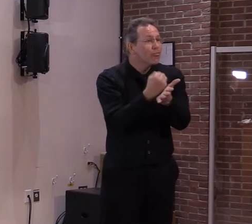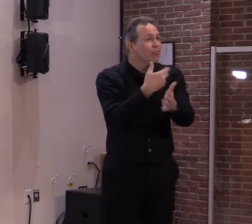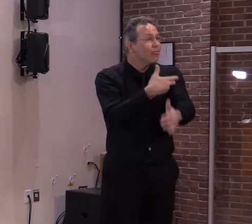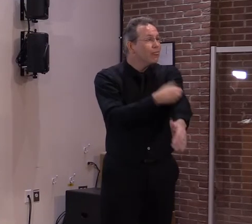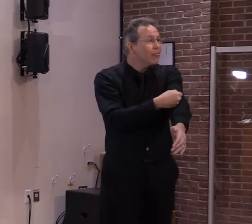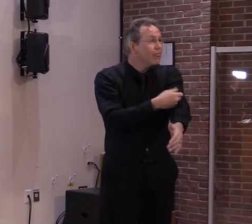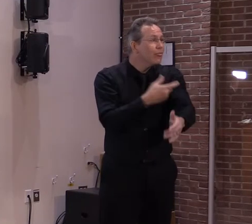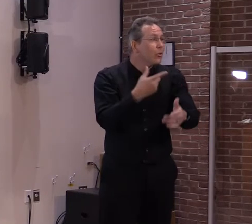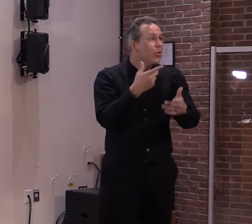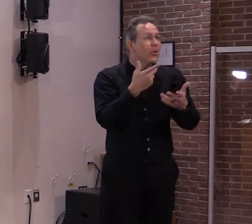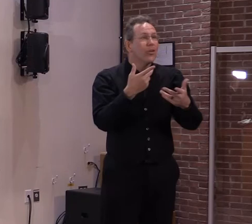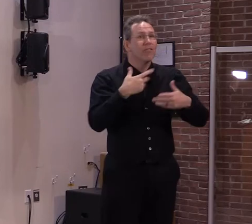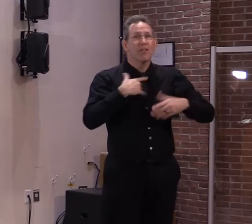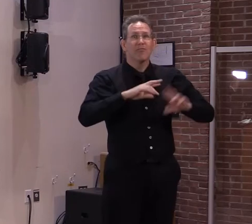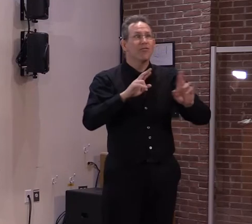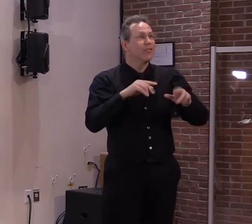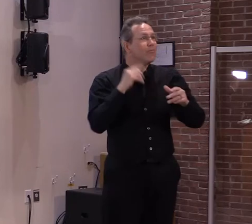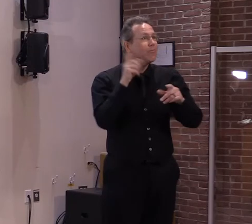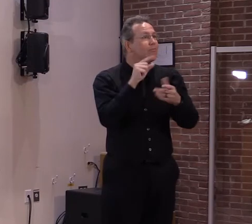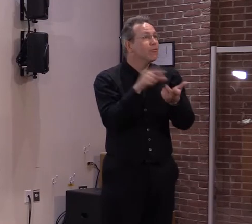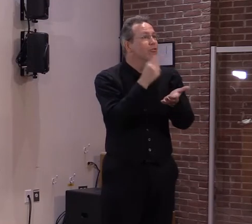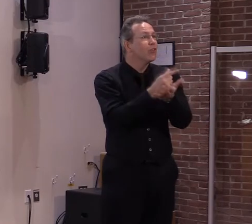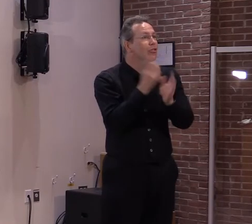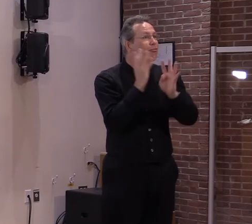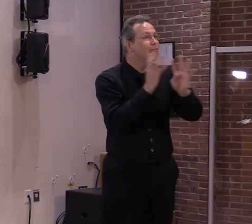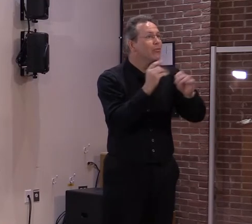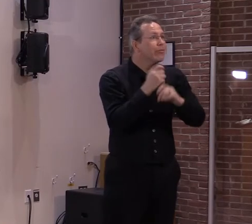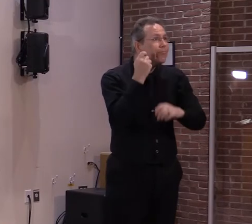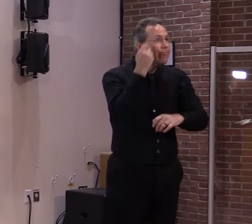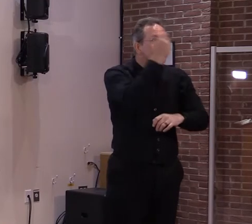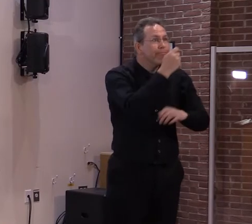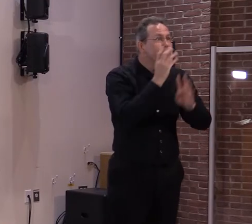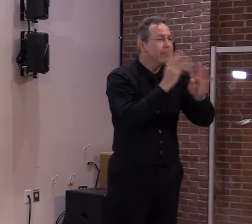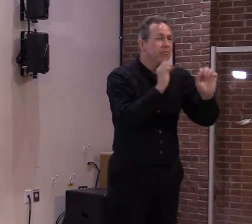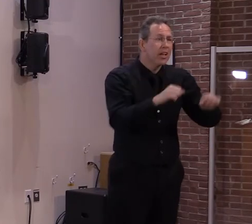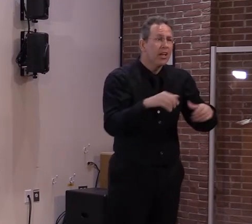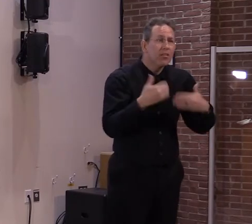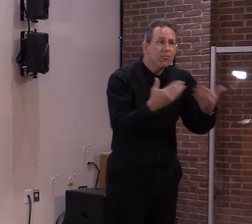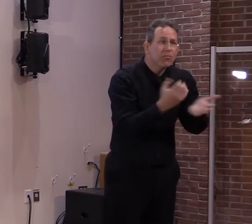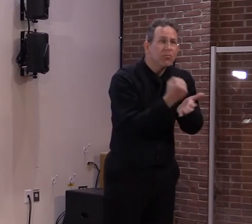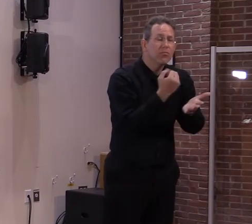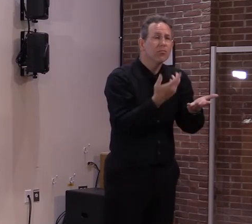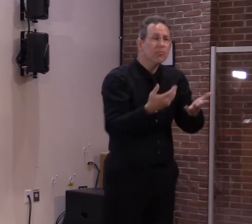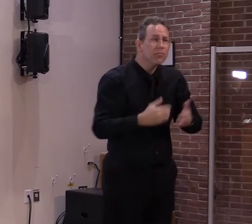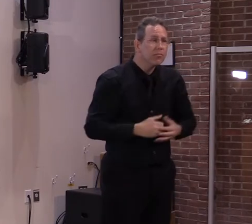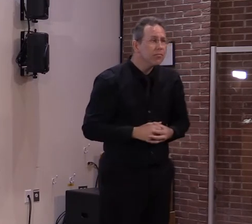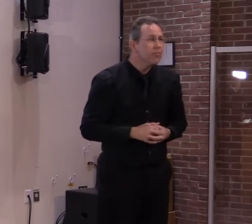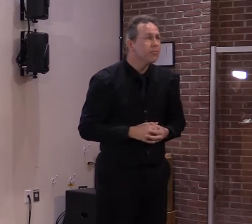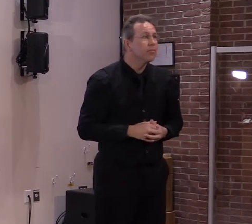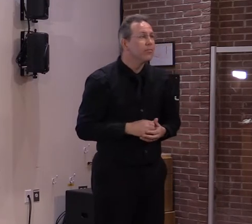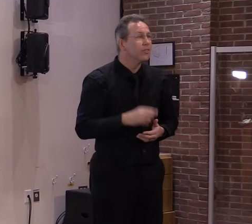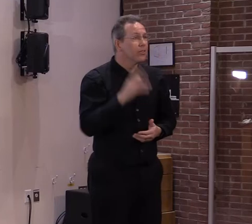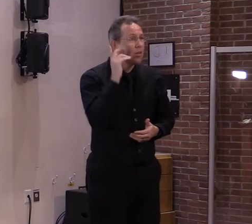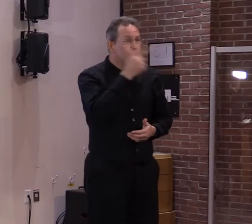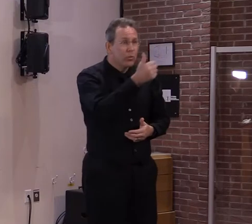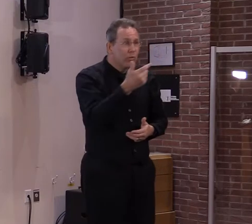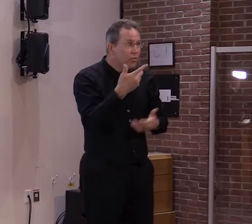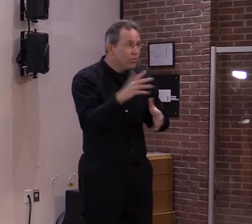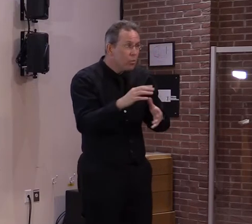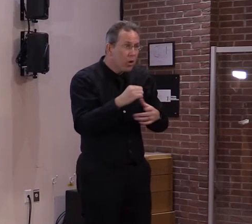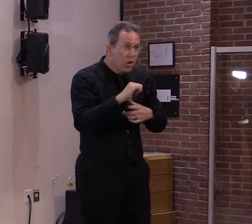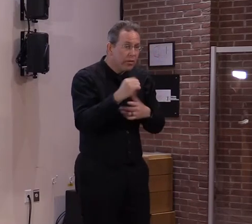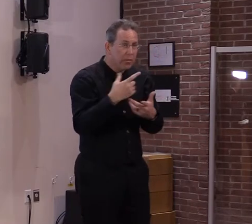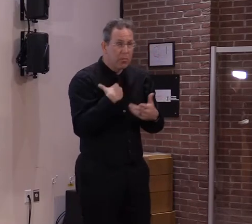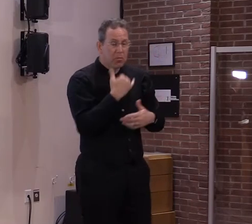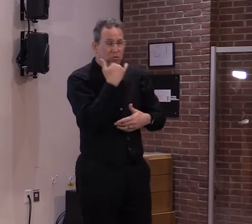which I would think that they would want. I wouldn't imagine that they'd want that to be remote, but I might be wrong.